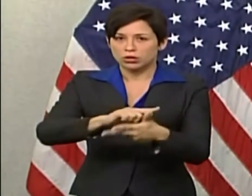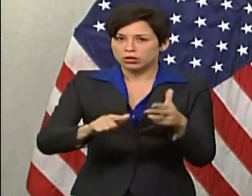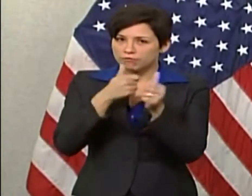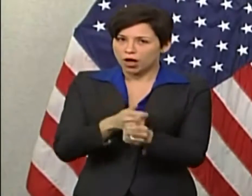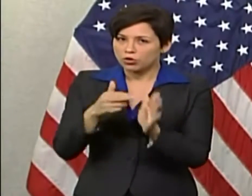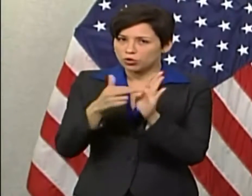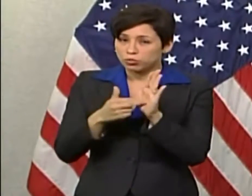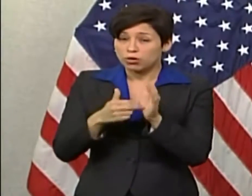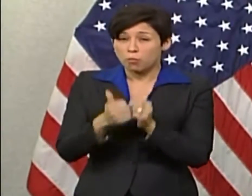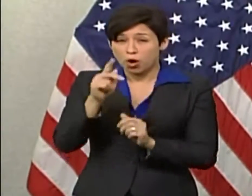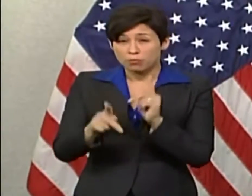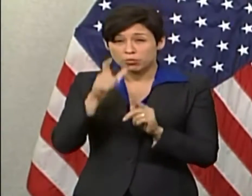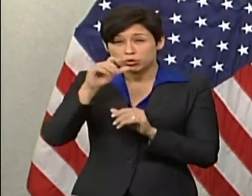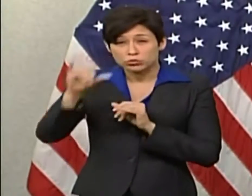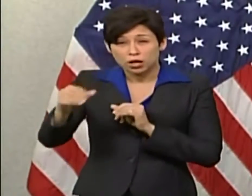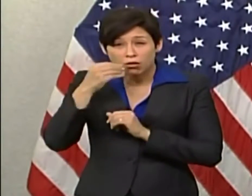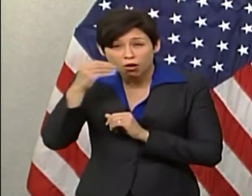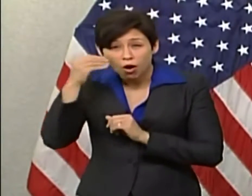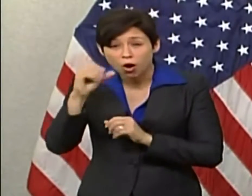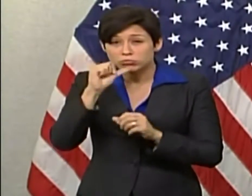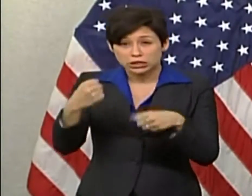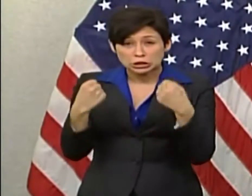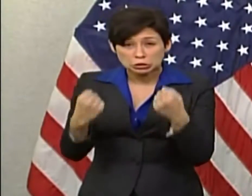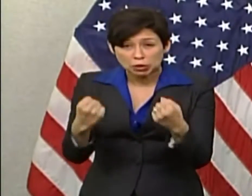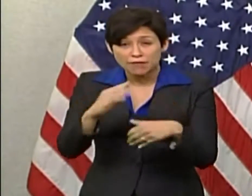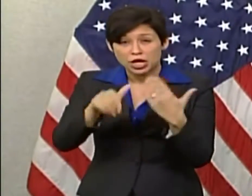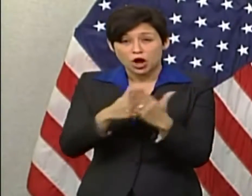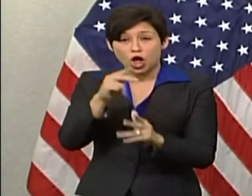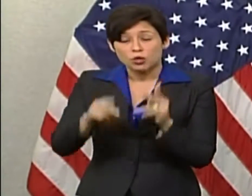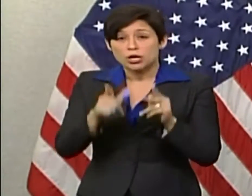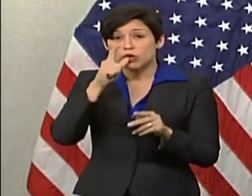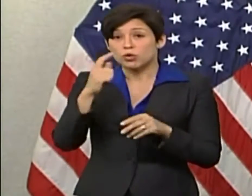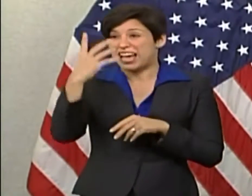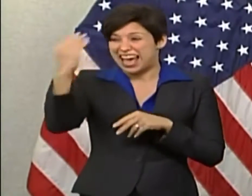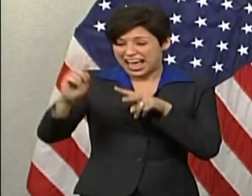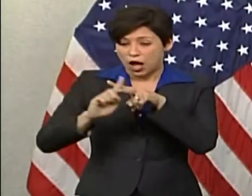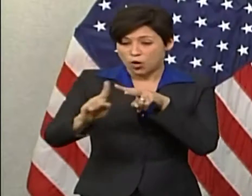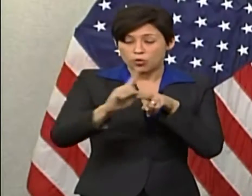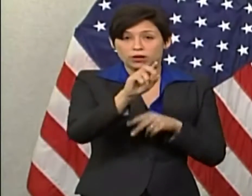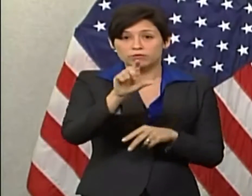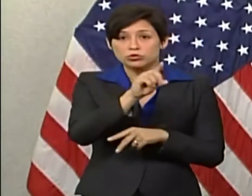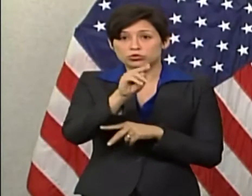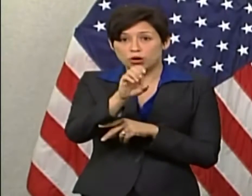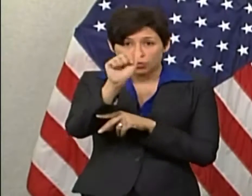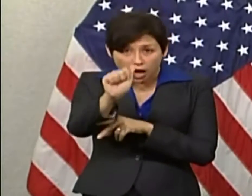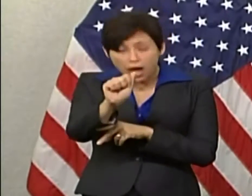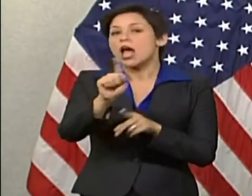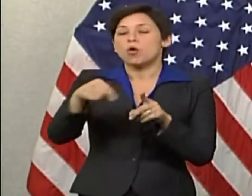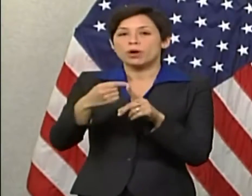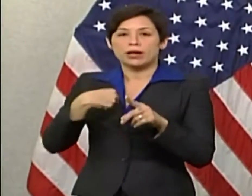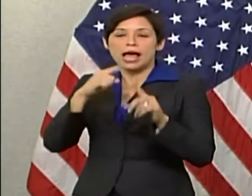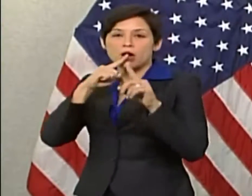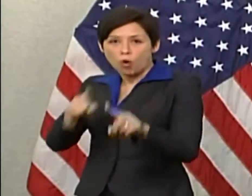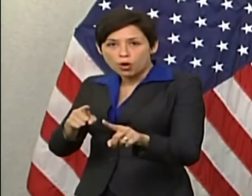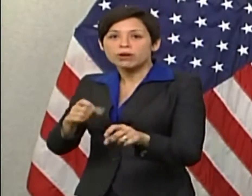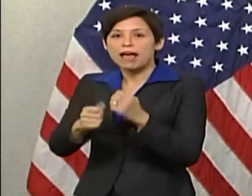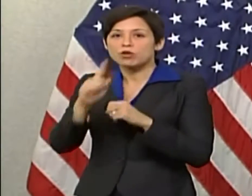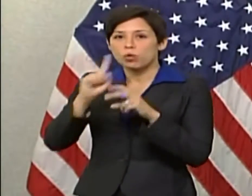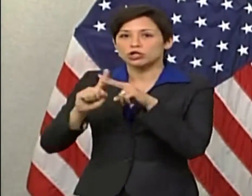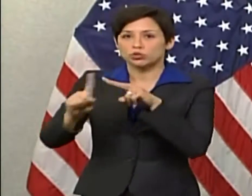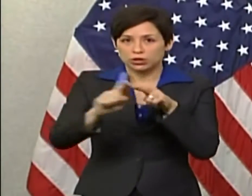of the people who stayed off the roads, and particularly all of those who got out of Zone A when we ordered everybody to get